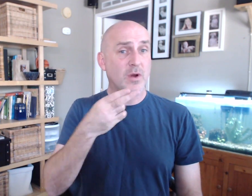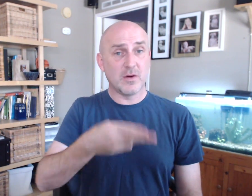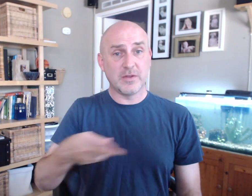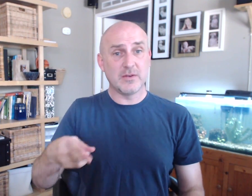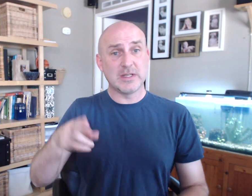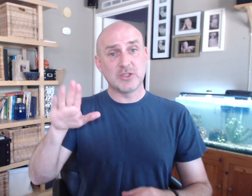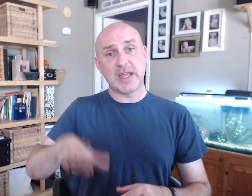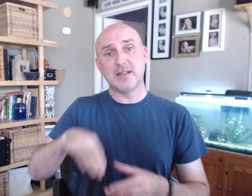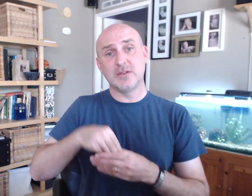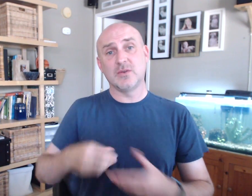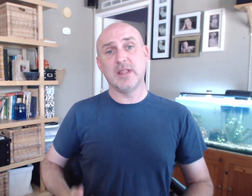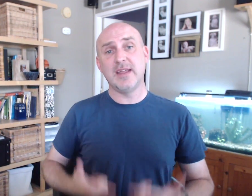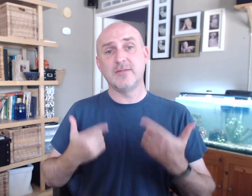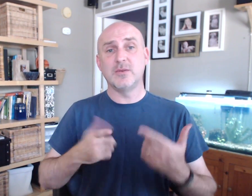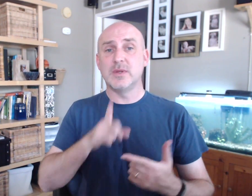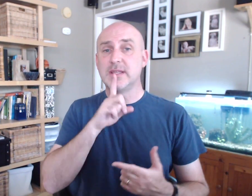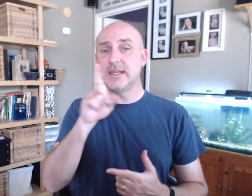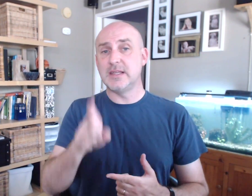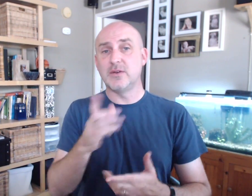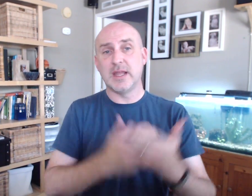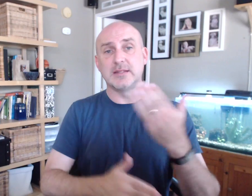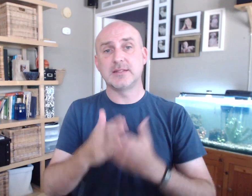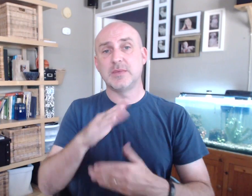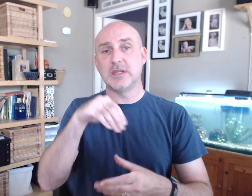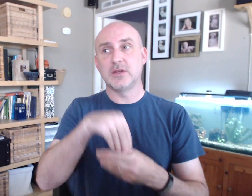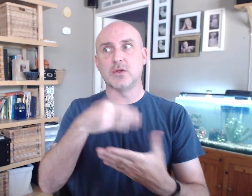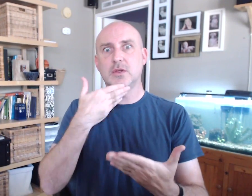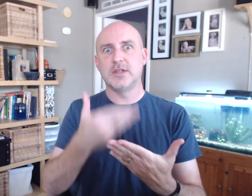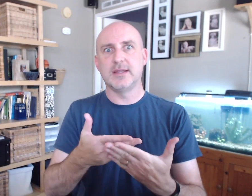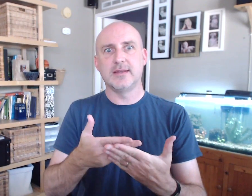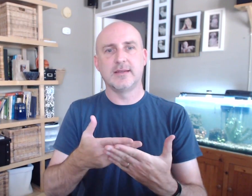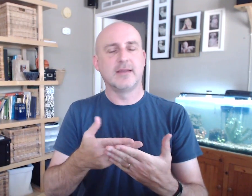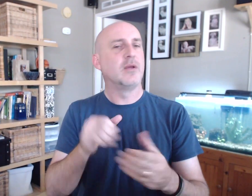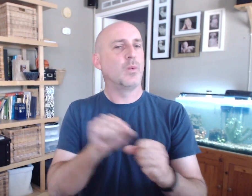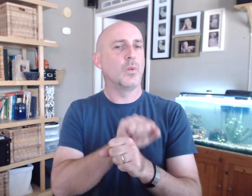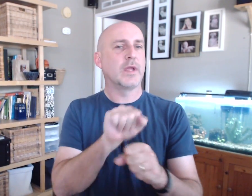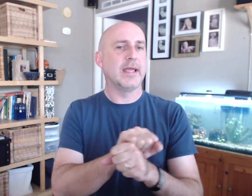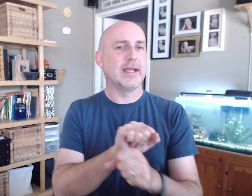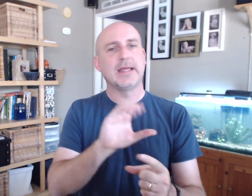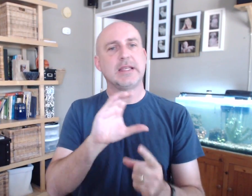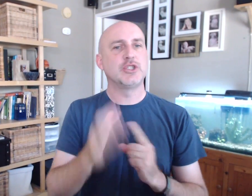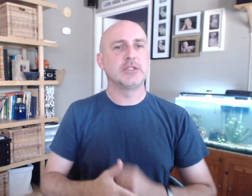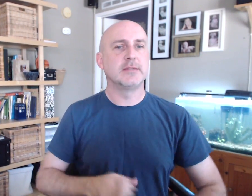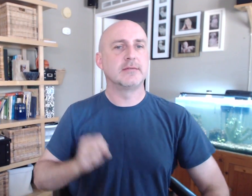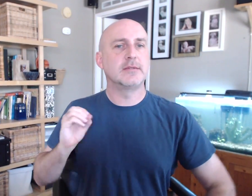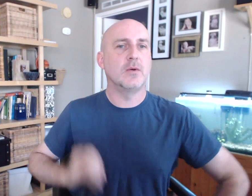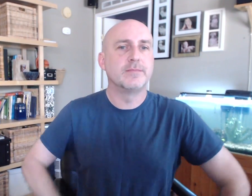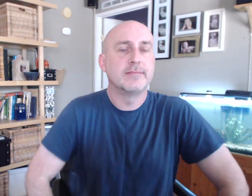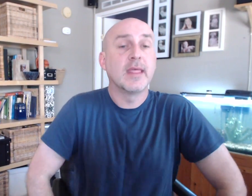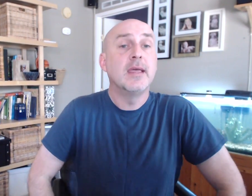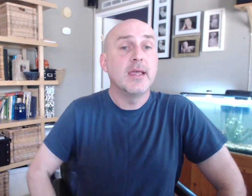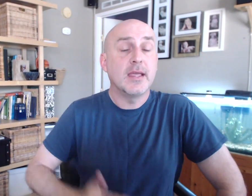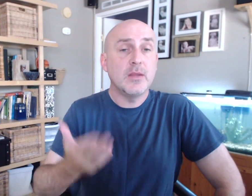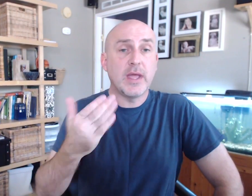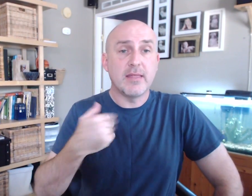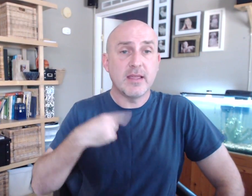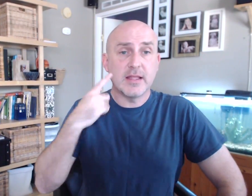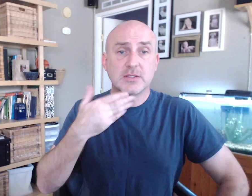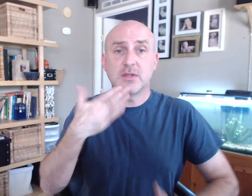of hearing child in your life, you really need your hands to be in good working condition. So anyway, I think that's good enough